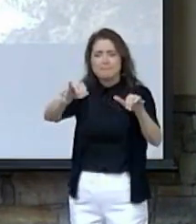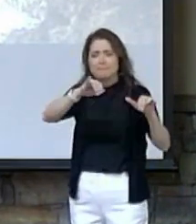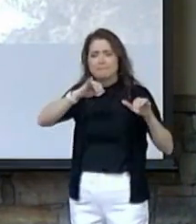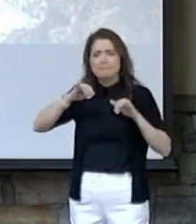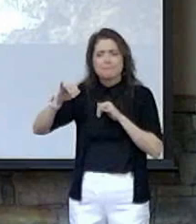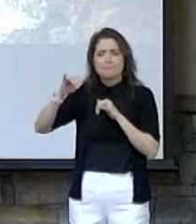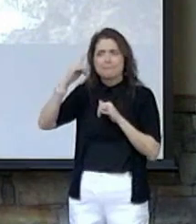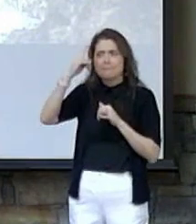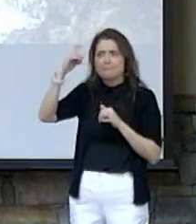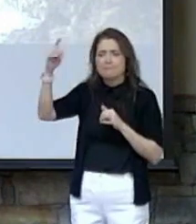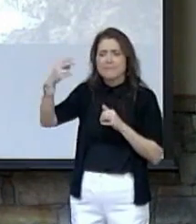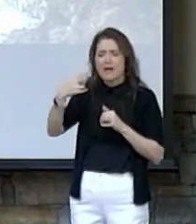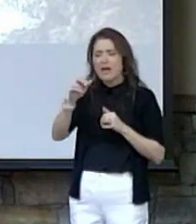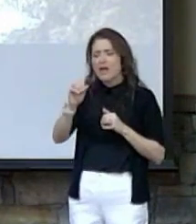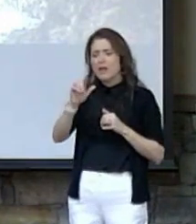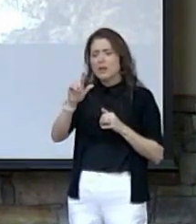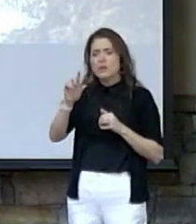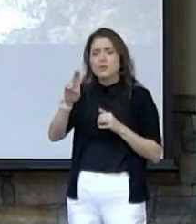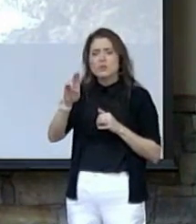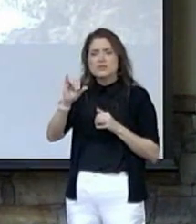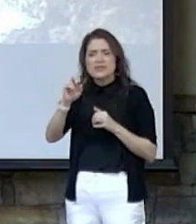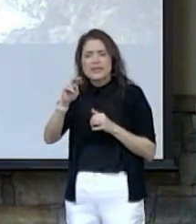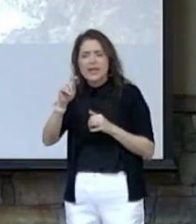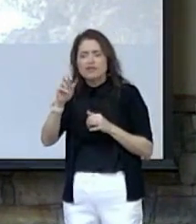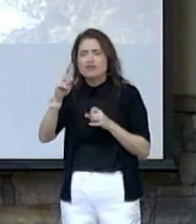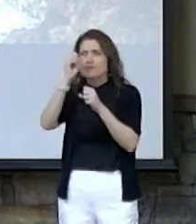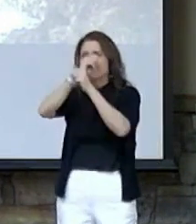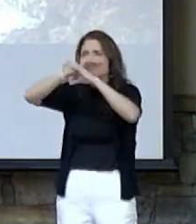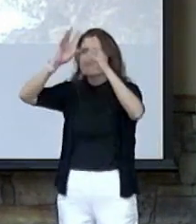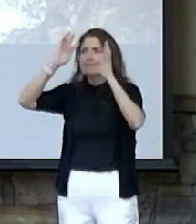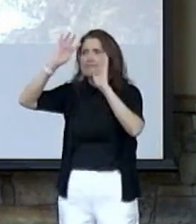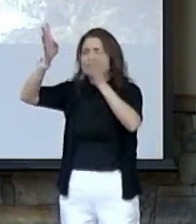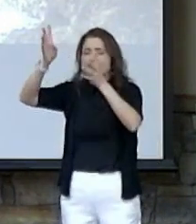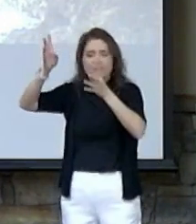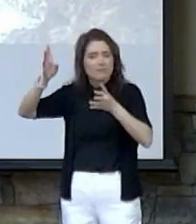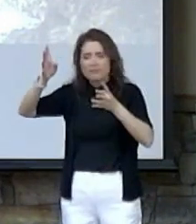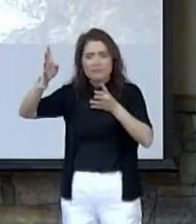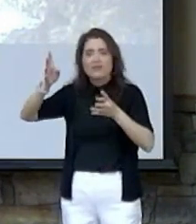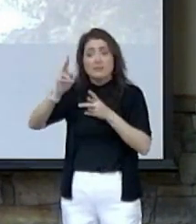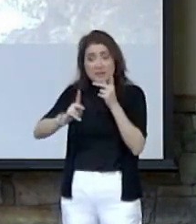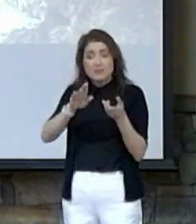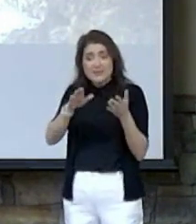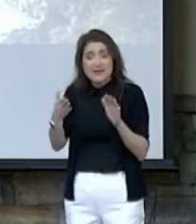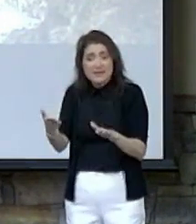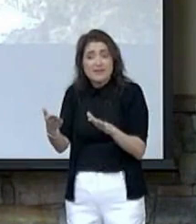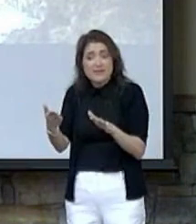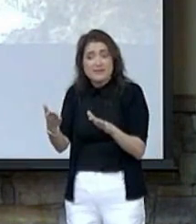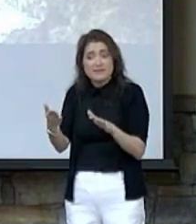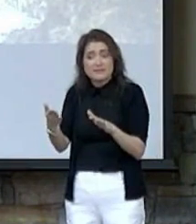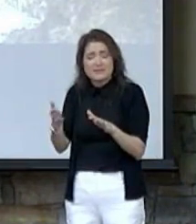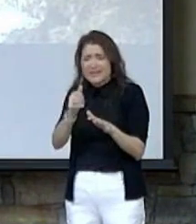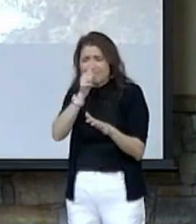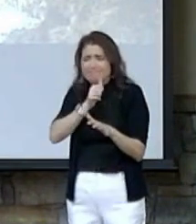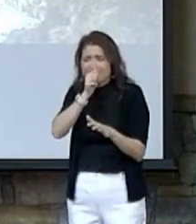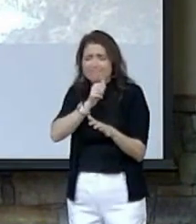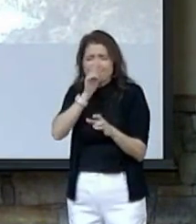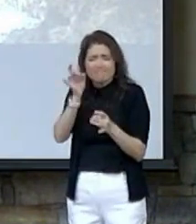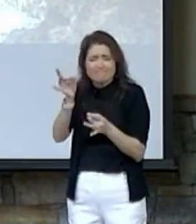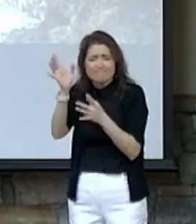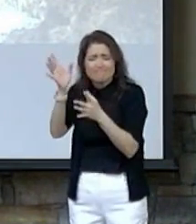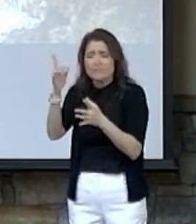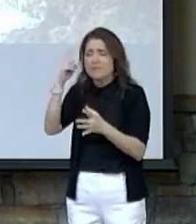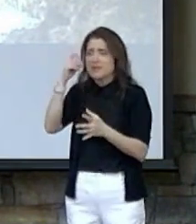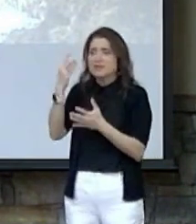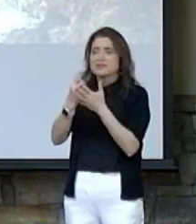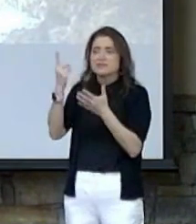died. They suffered persecution in ways you and I can't even begin to imagine, for something that they believed